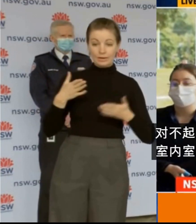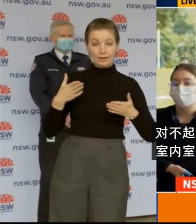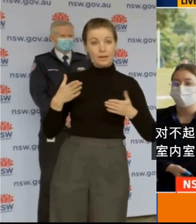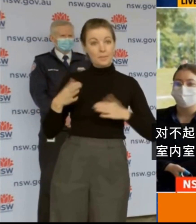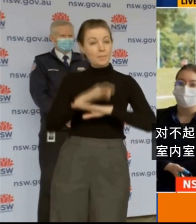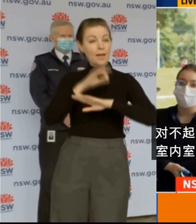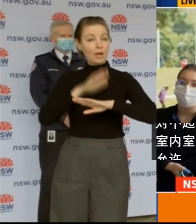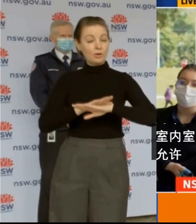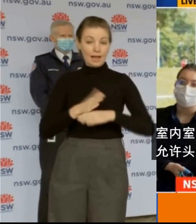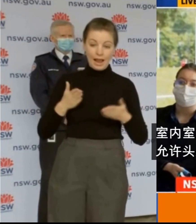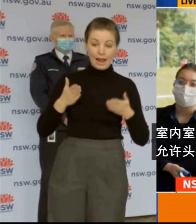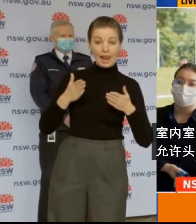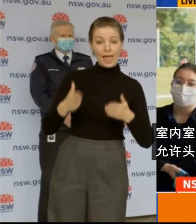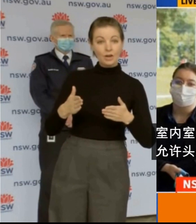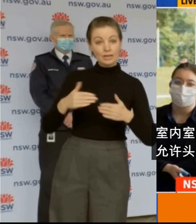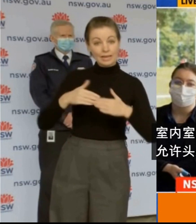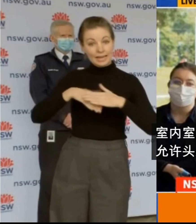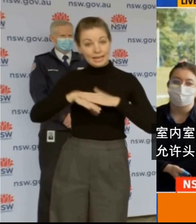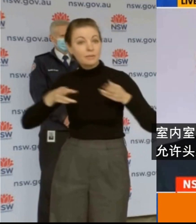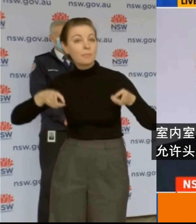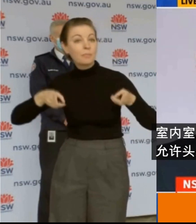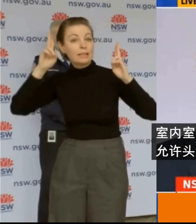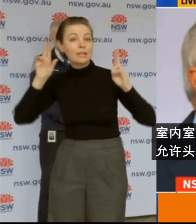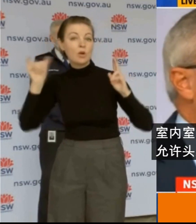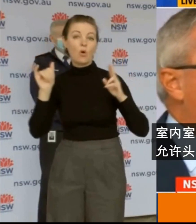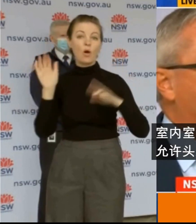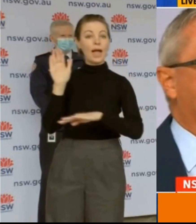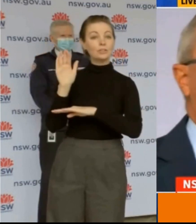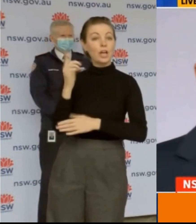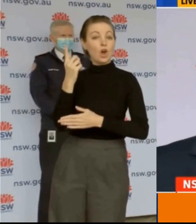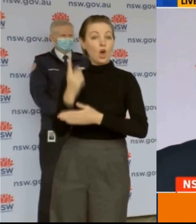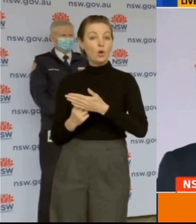and also is hair and makeup allowed?